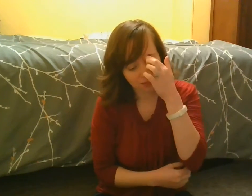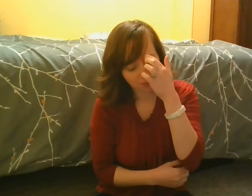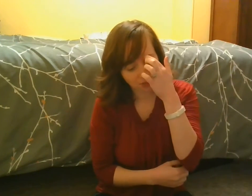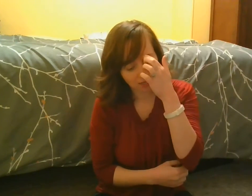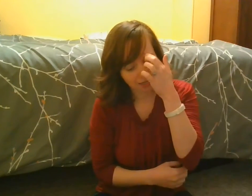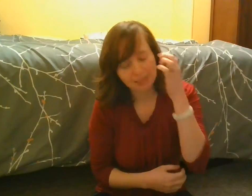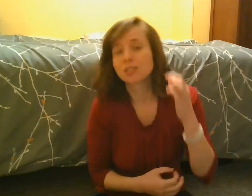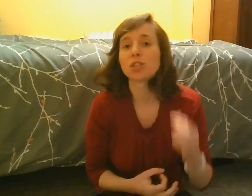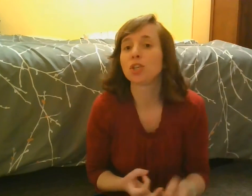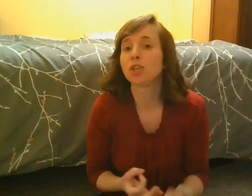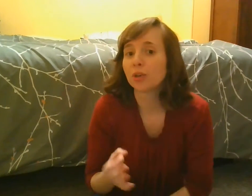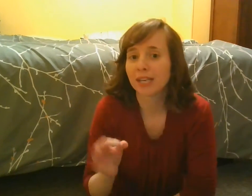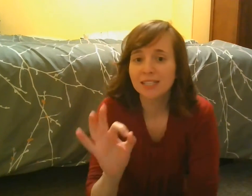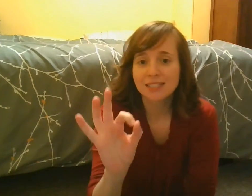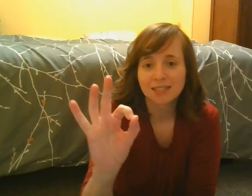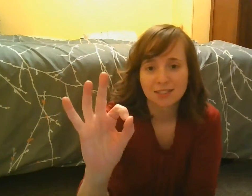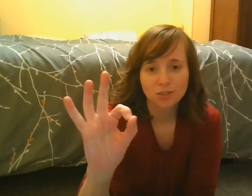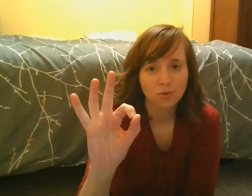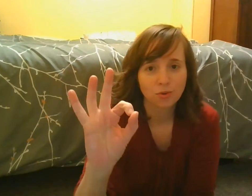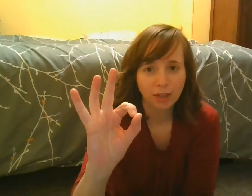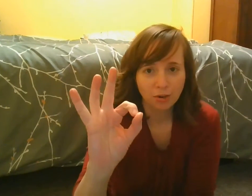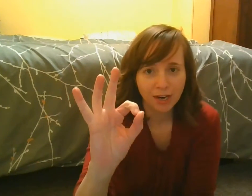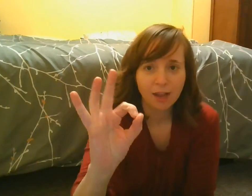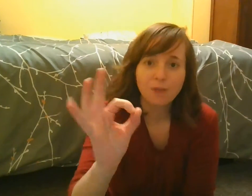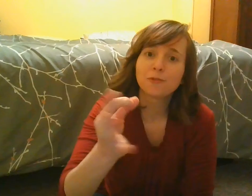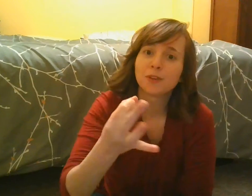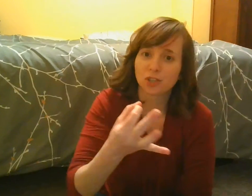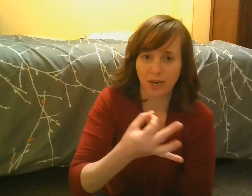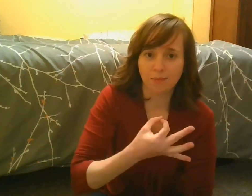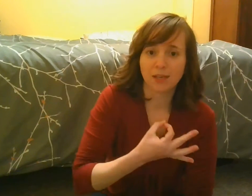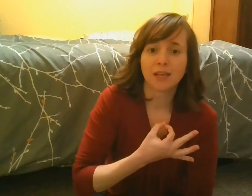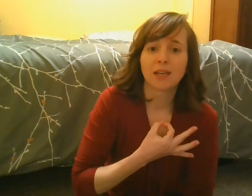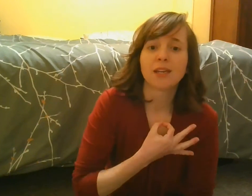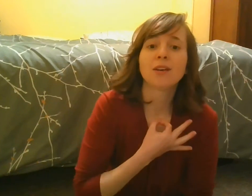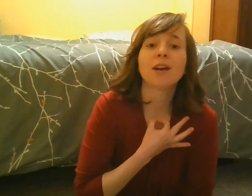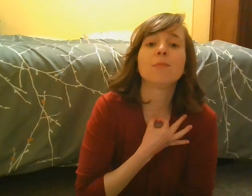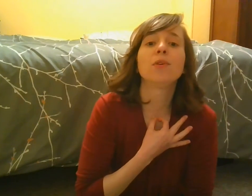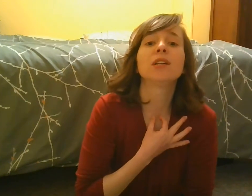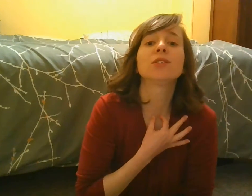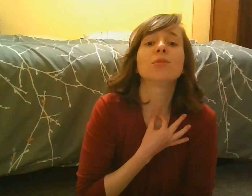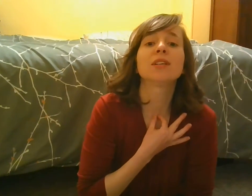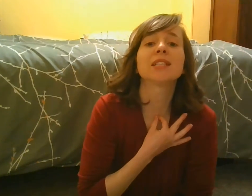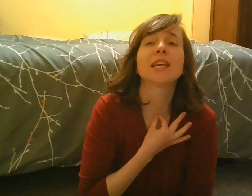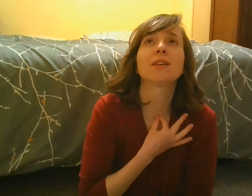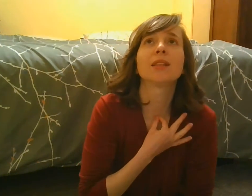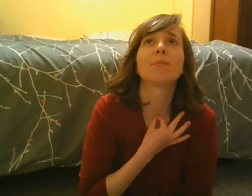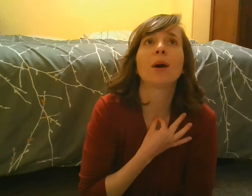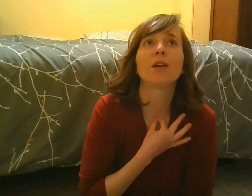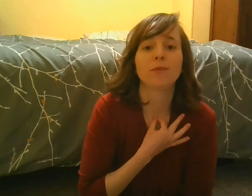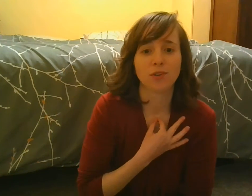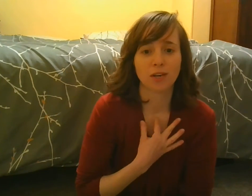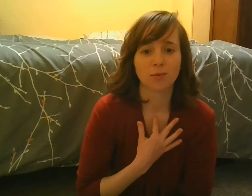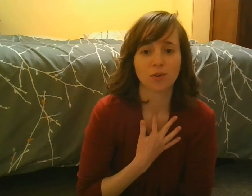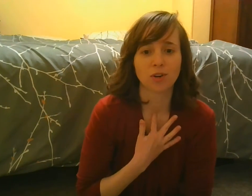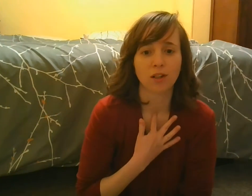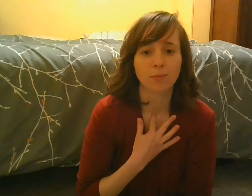Next one is curious. So letter F shape, and you kind of point it towards like the bottom of your neck, where your collarbone